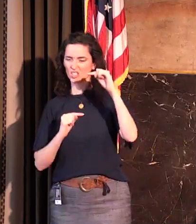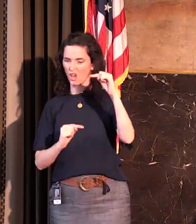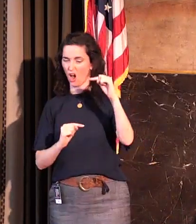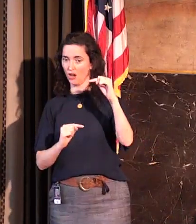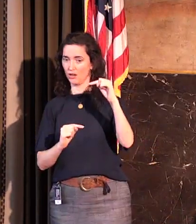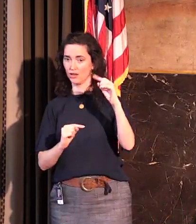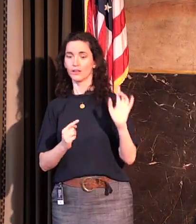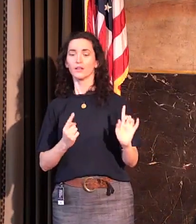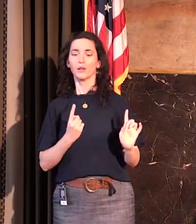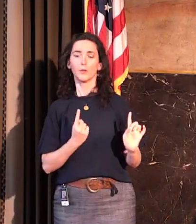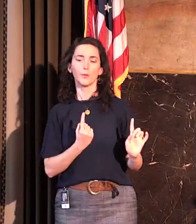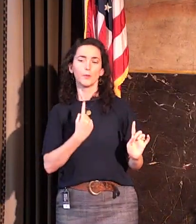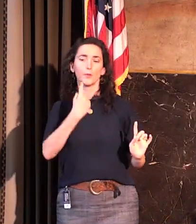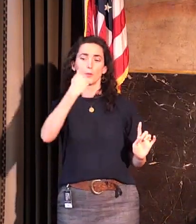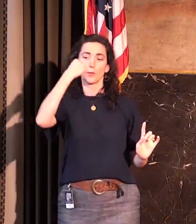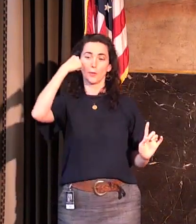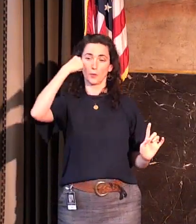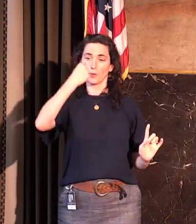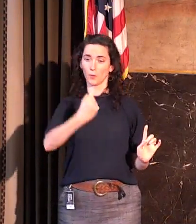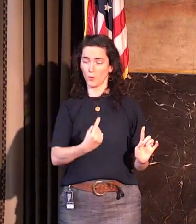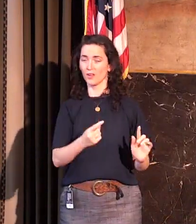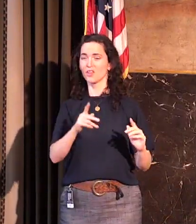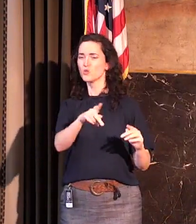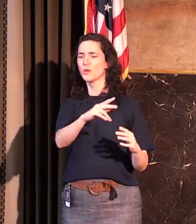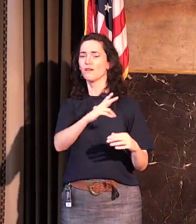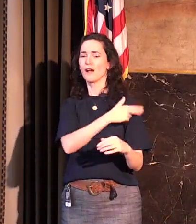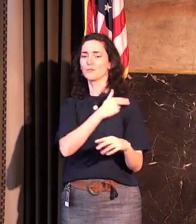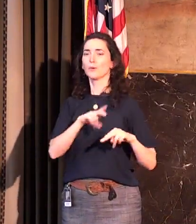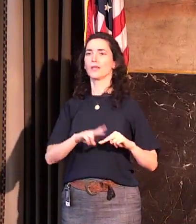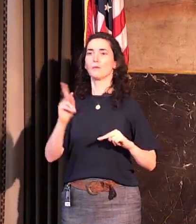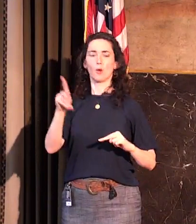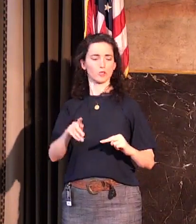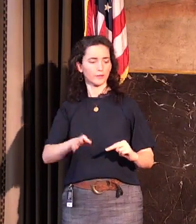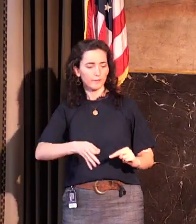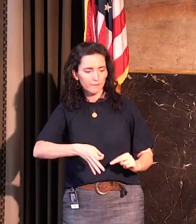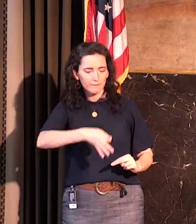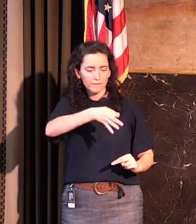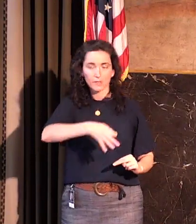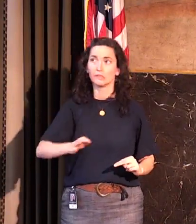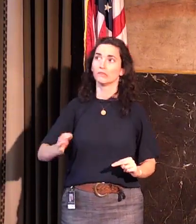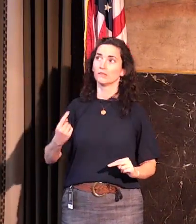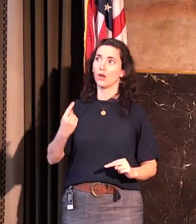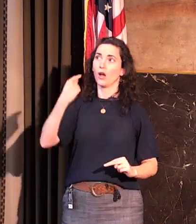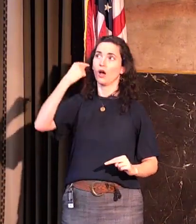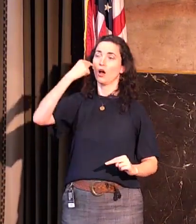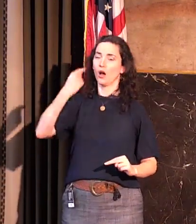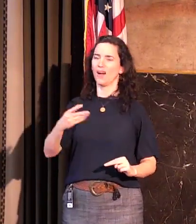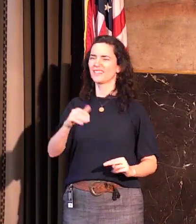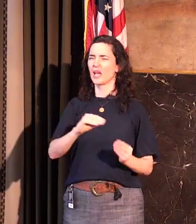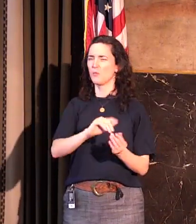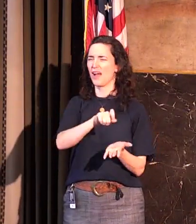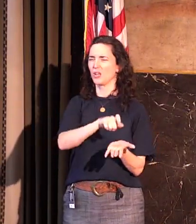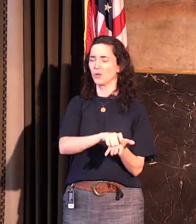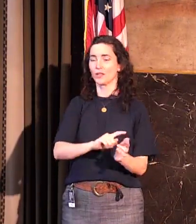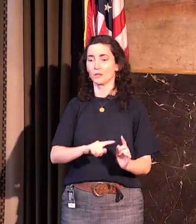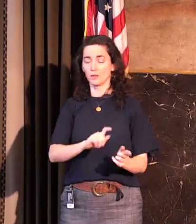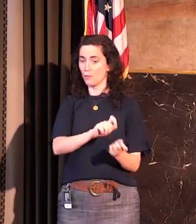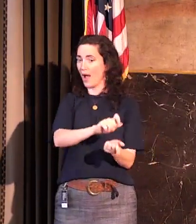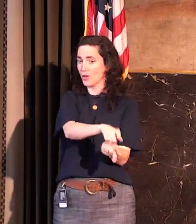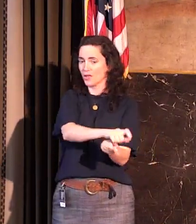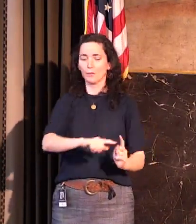goes all the way back and is very uncomfortable. That's probably the most accurate, but you're just not going to do that to yourself. It's not practical.